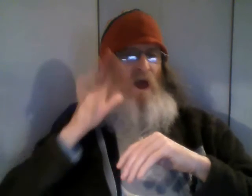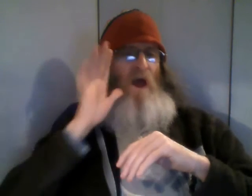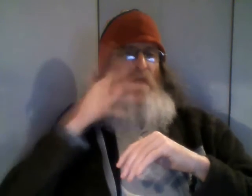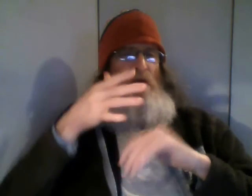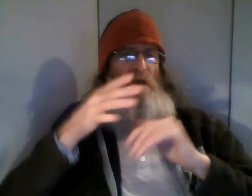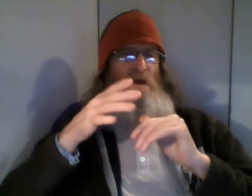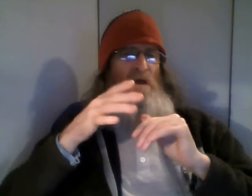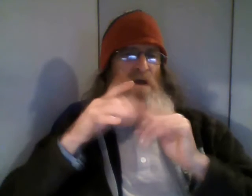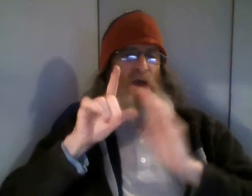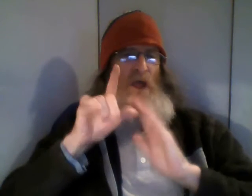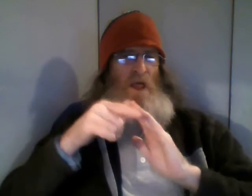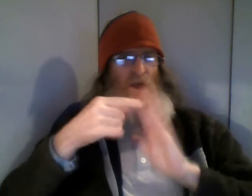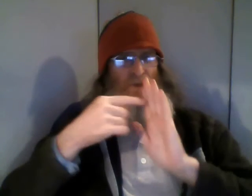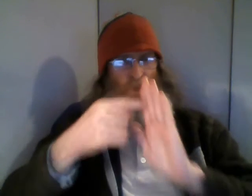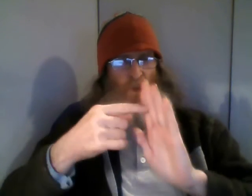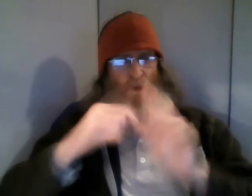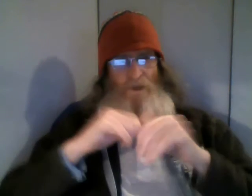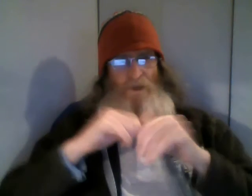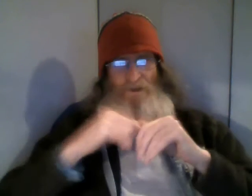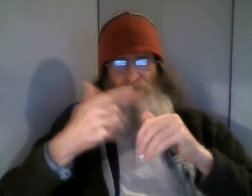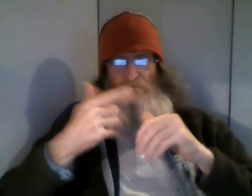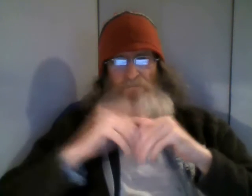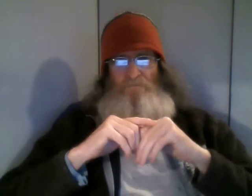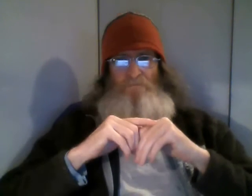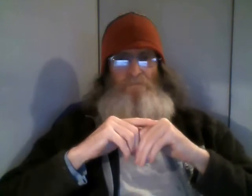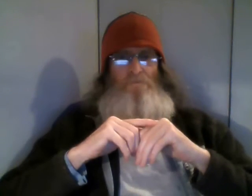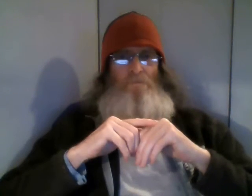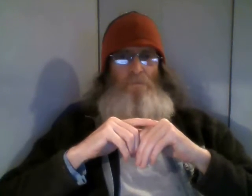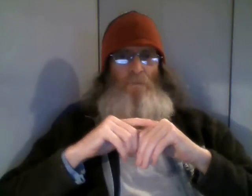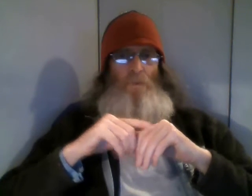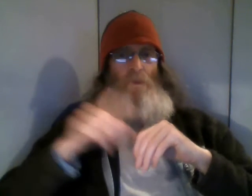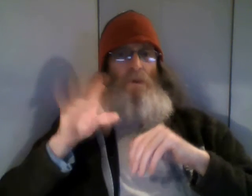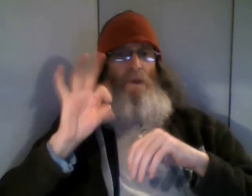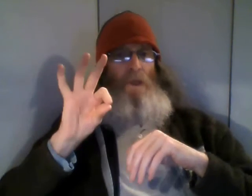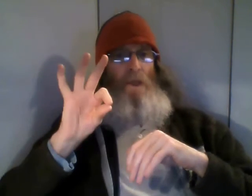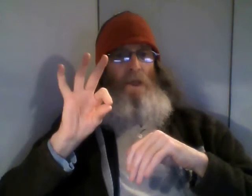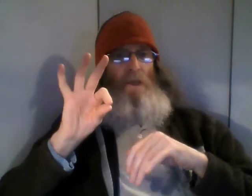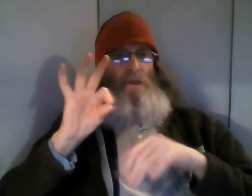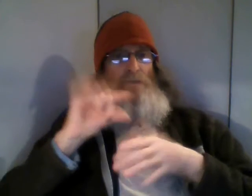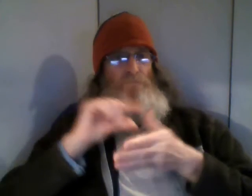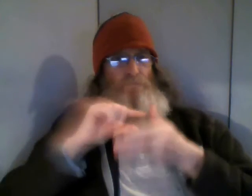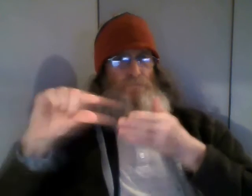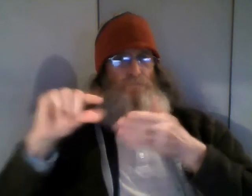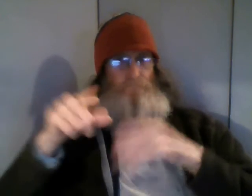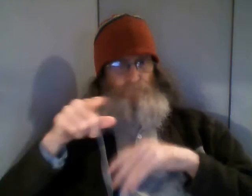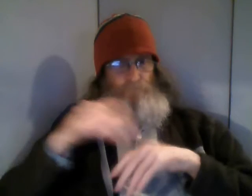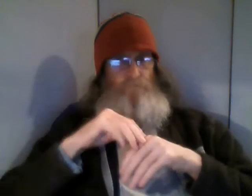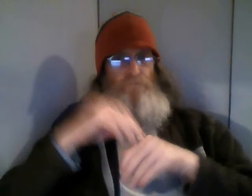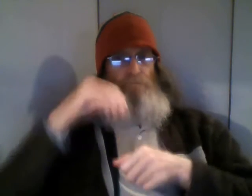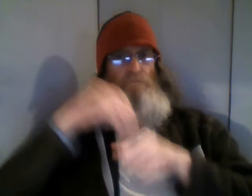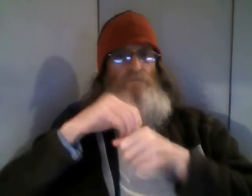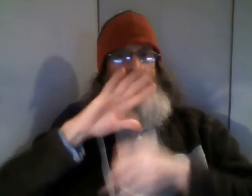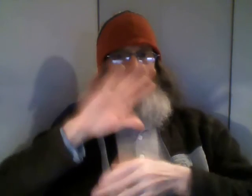The cost of things not covered by most provincial health insurance plans keeps going up. Prescription drugs, dental care, vision